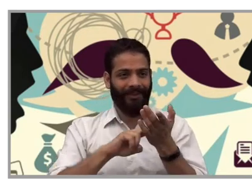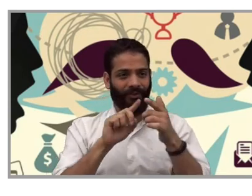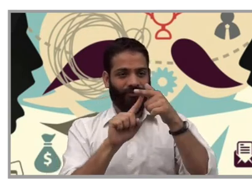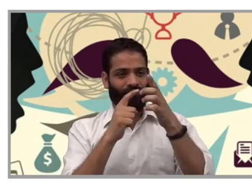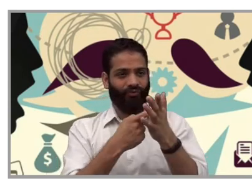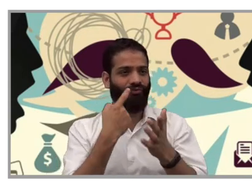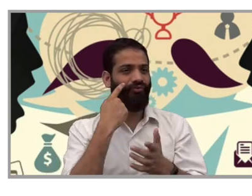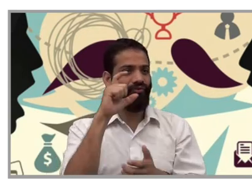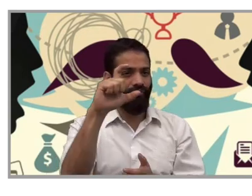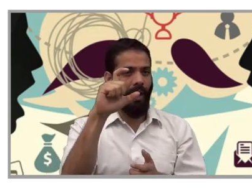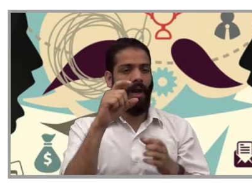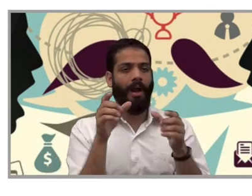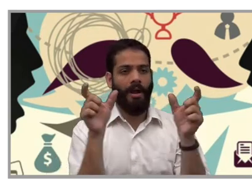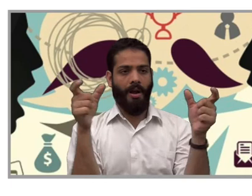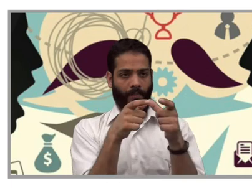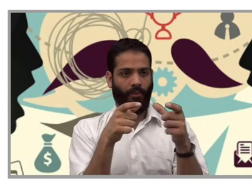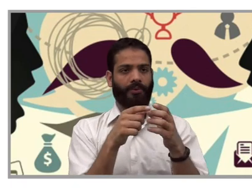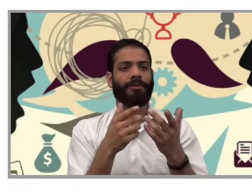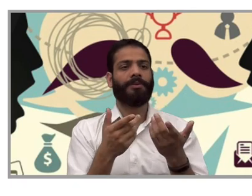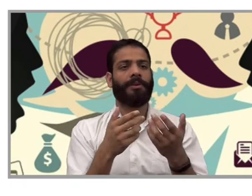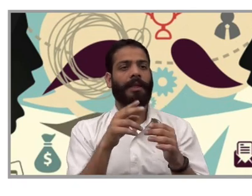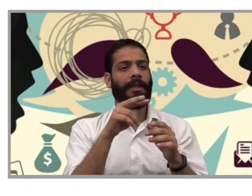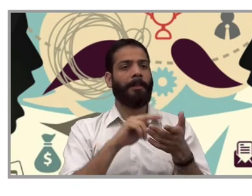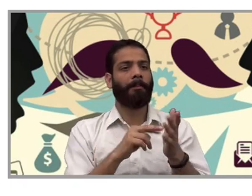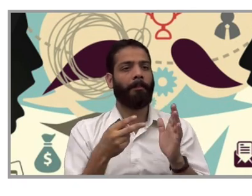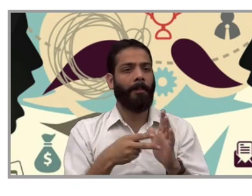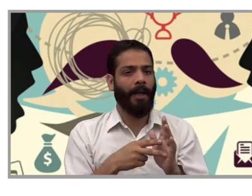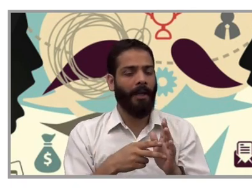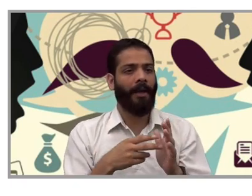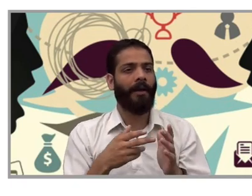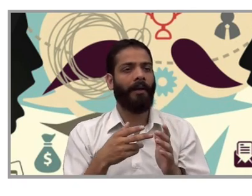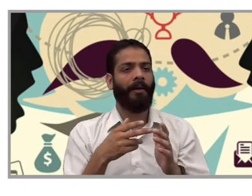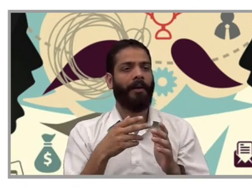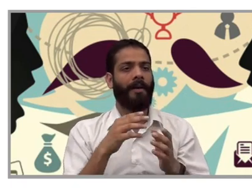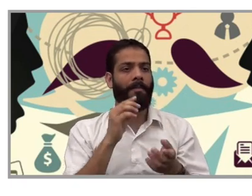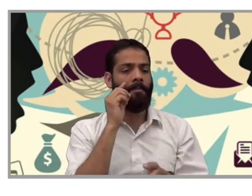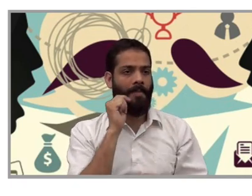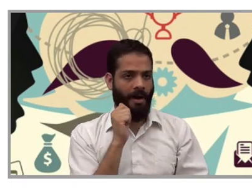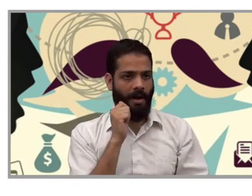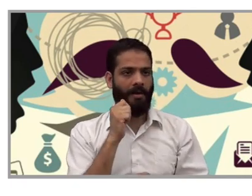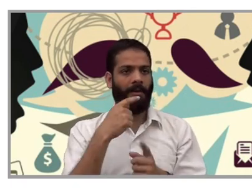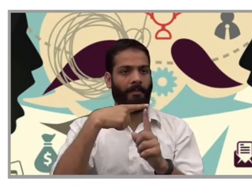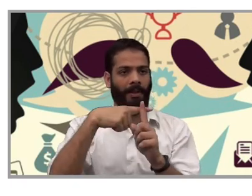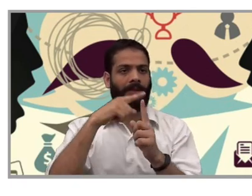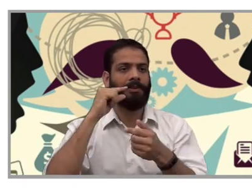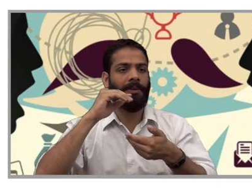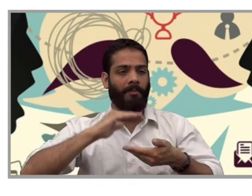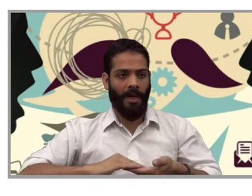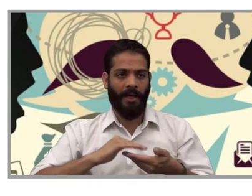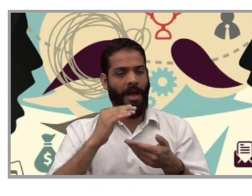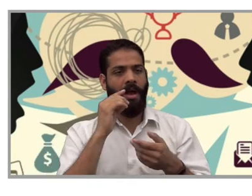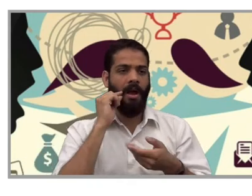On the basis of headedness of the compound, the Indian Sign Language compounds can be summarized as endocentric